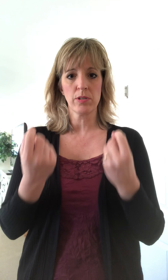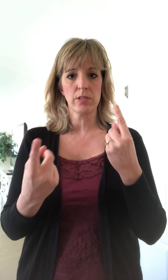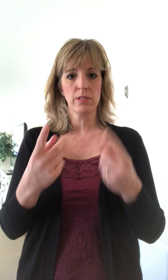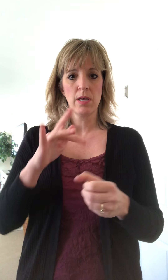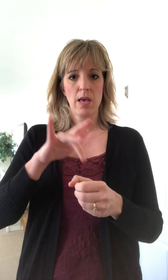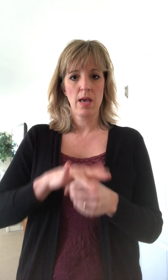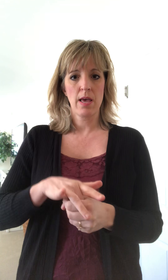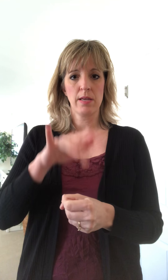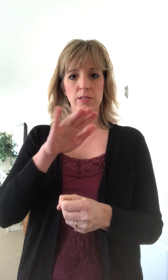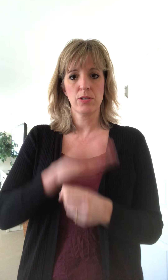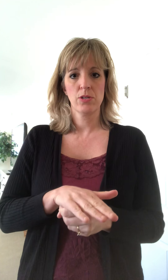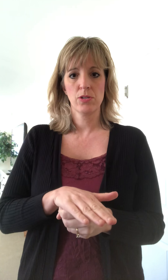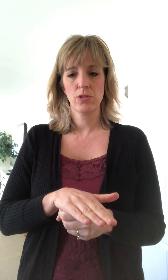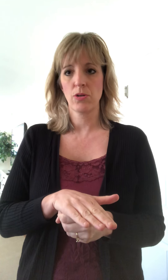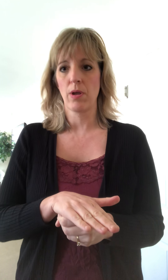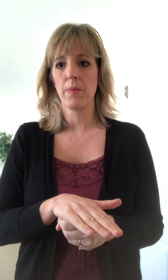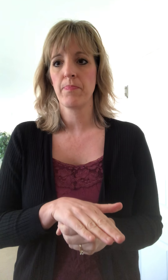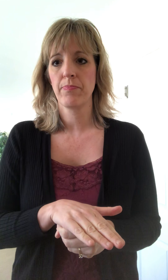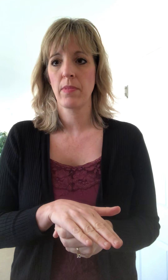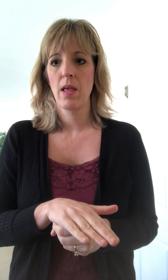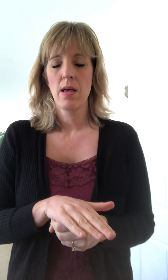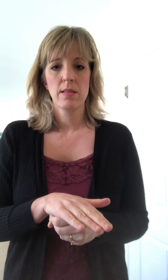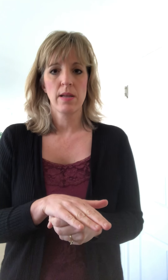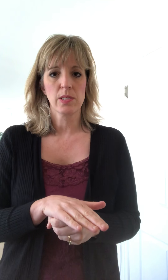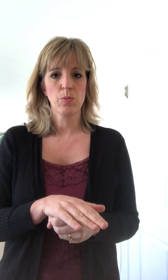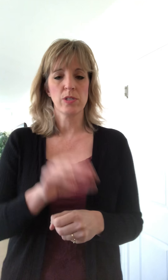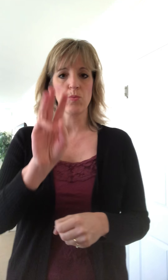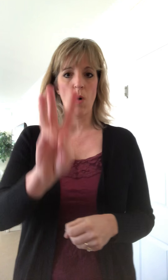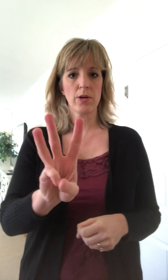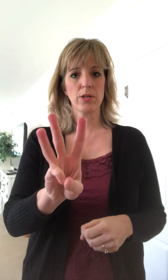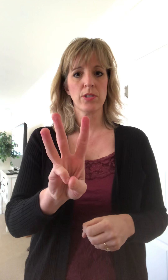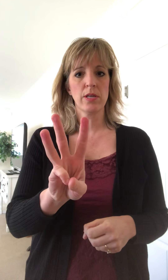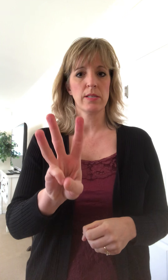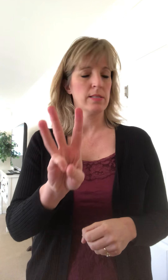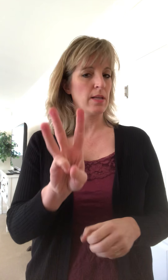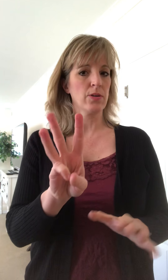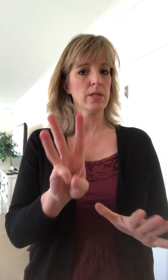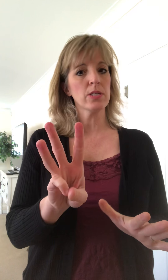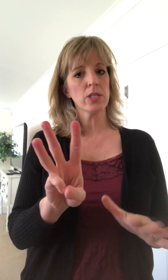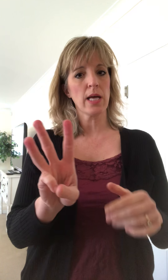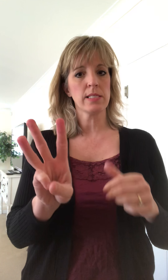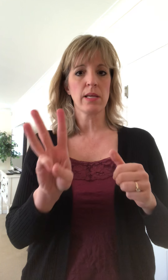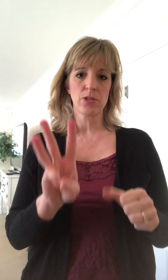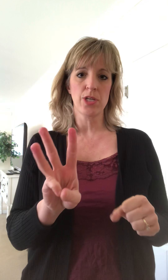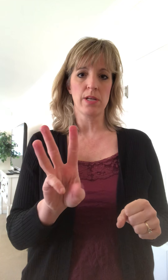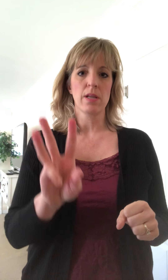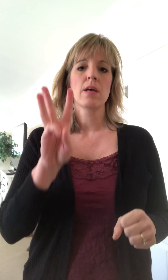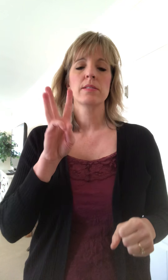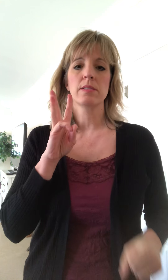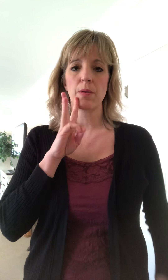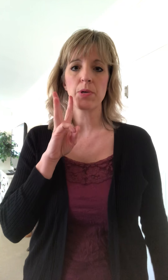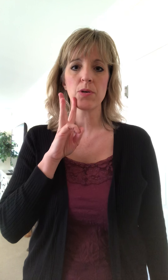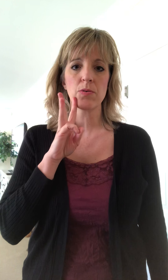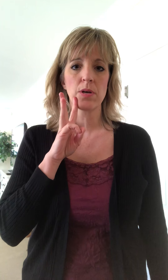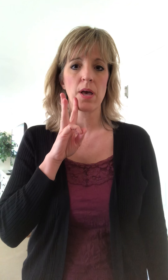popcorn and soda. The next one is water. It's another initialized at your chin. It's a W at